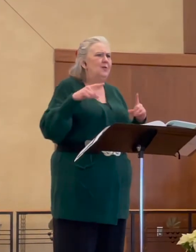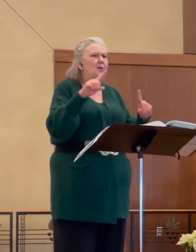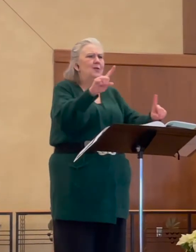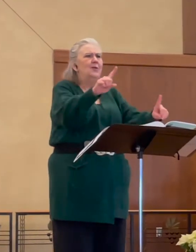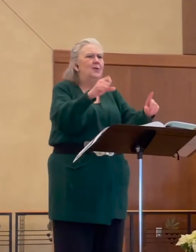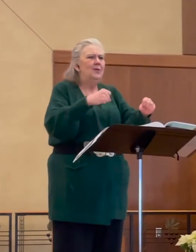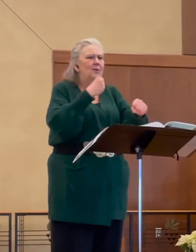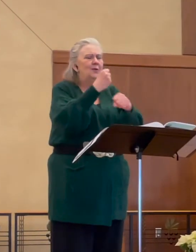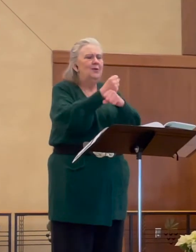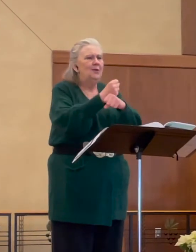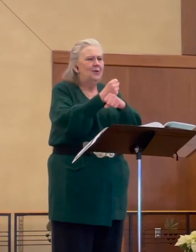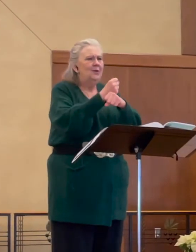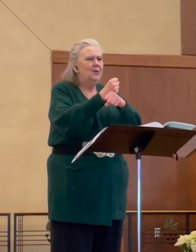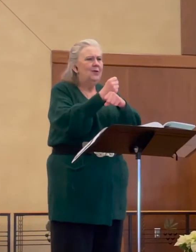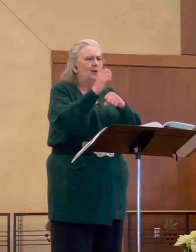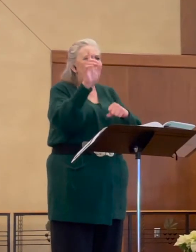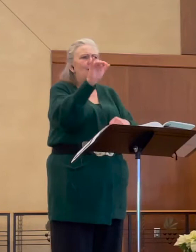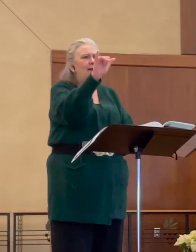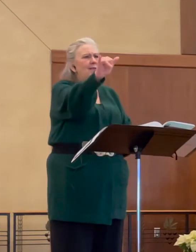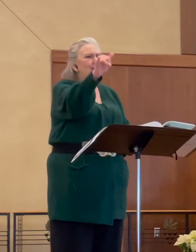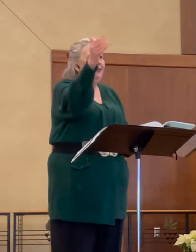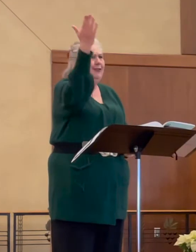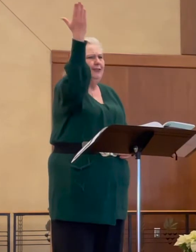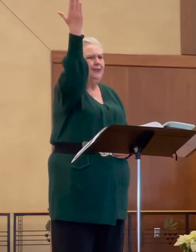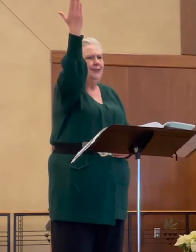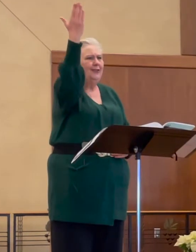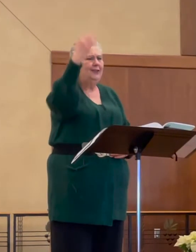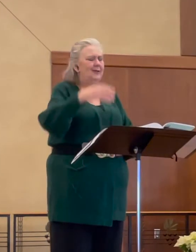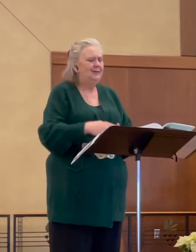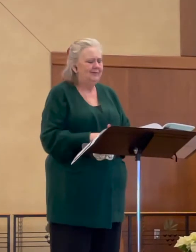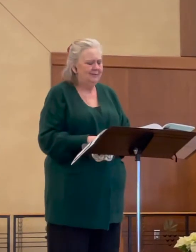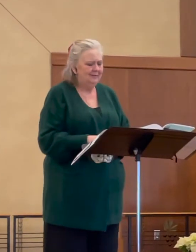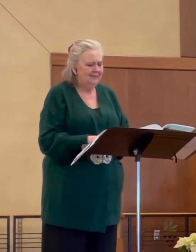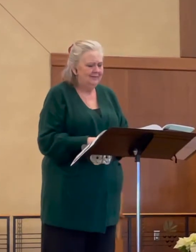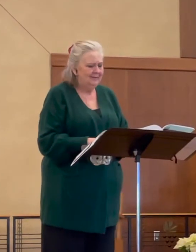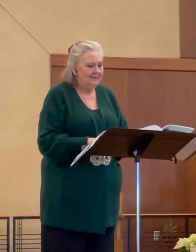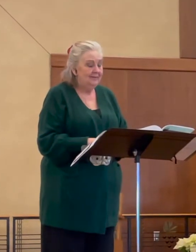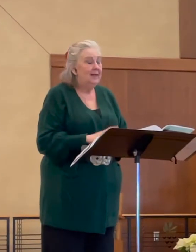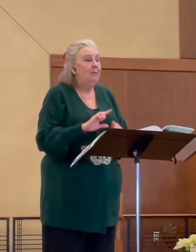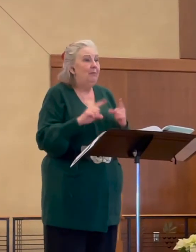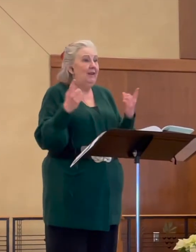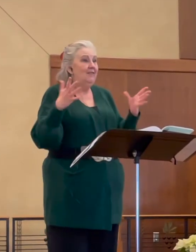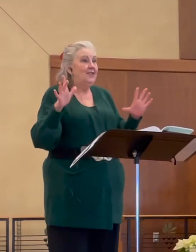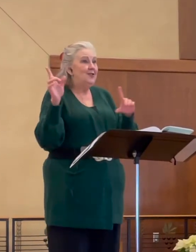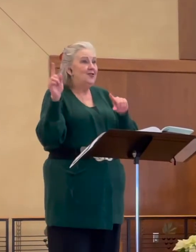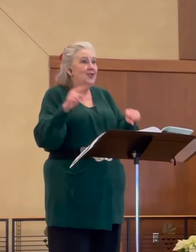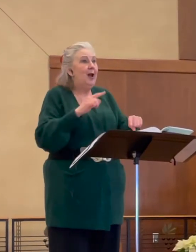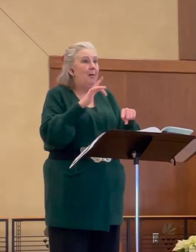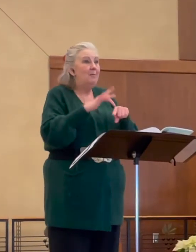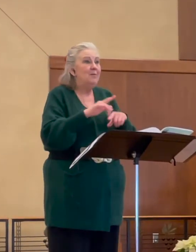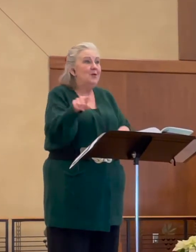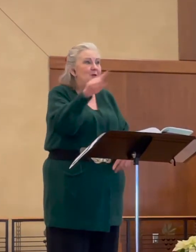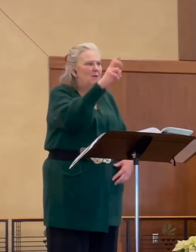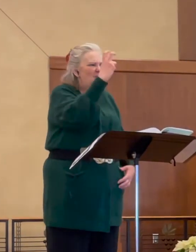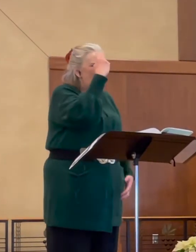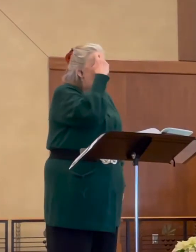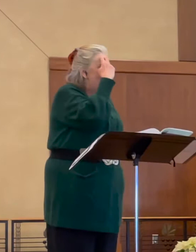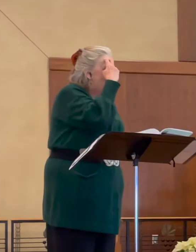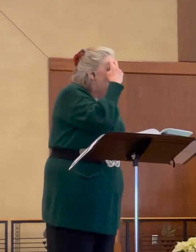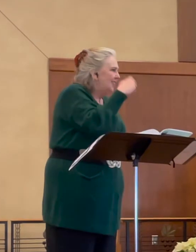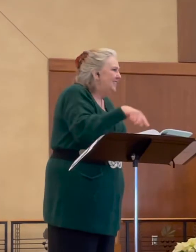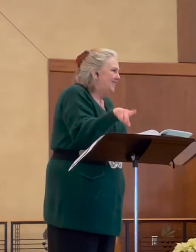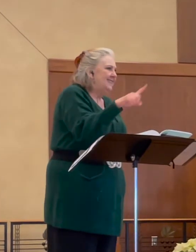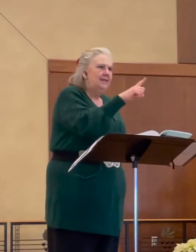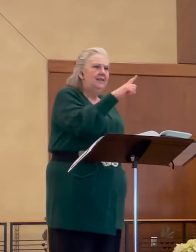and into eternity. But he has come, you favored ones, not because of anything